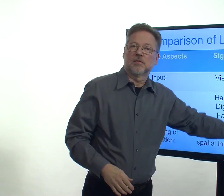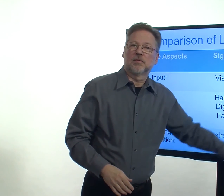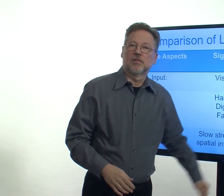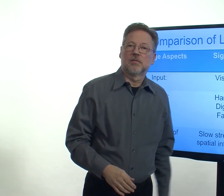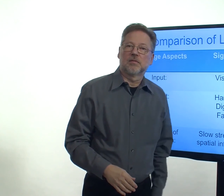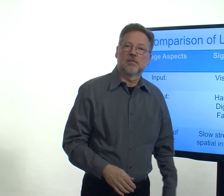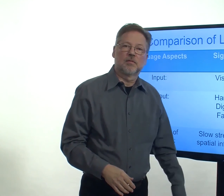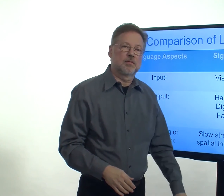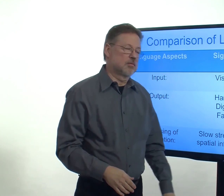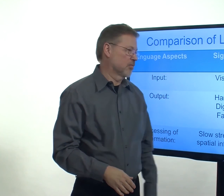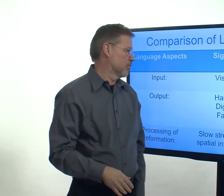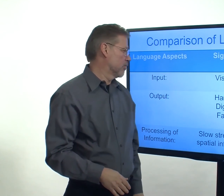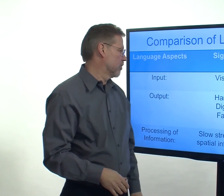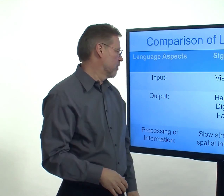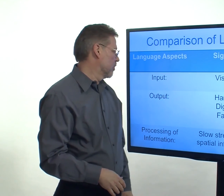tract.